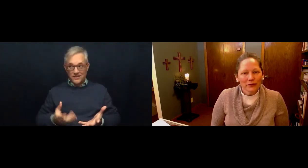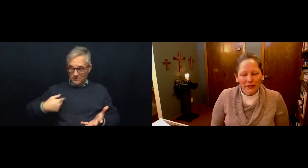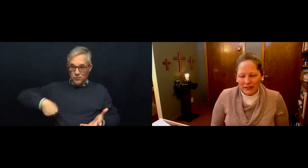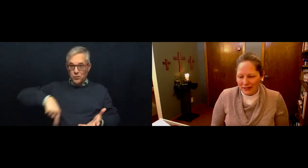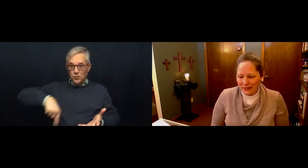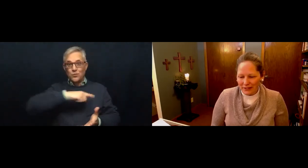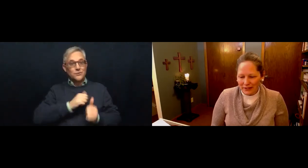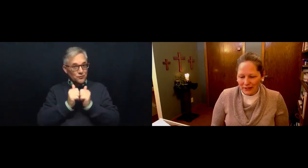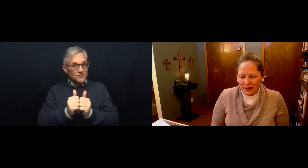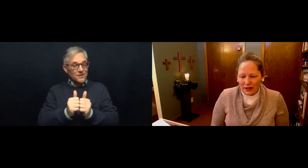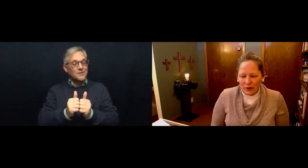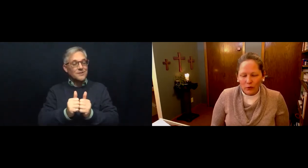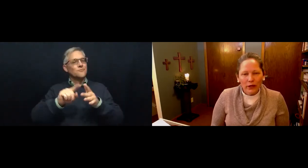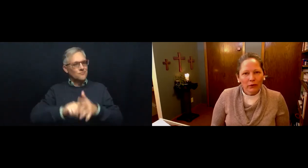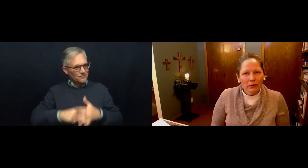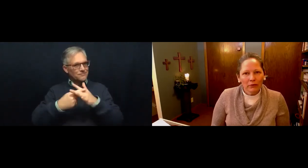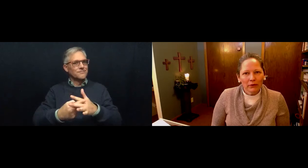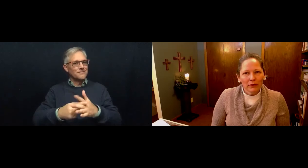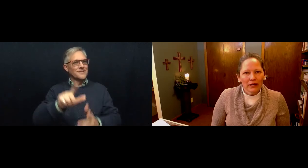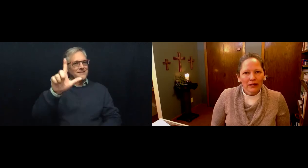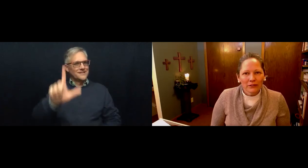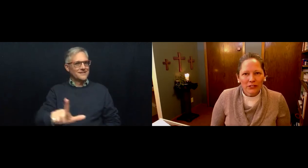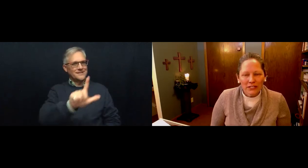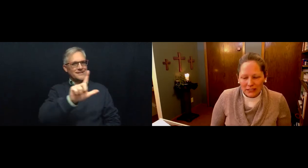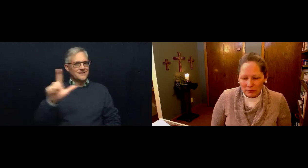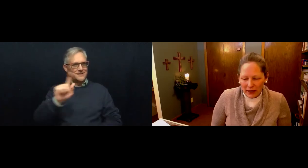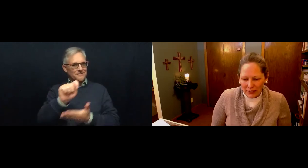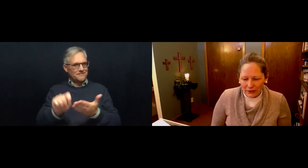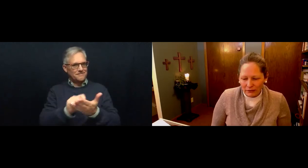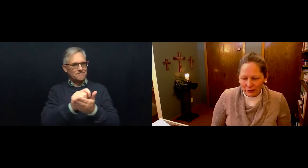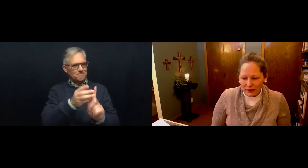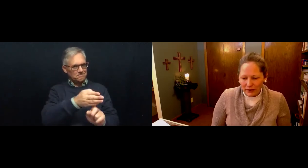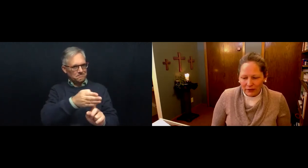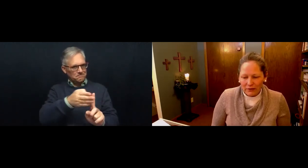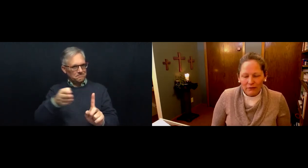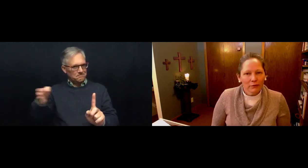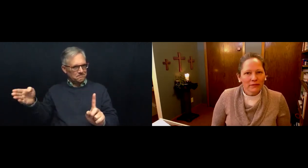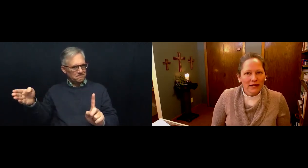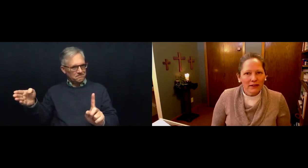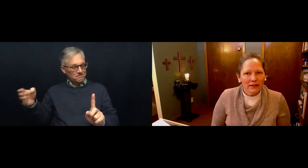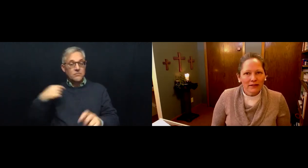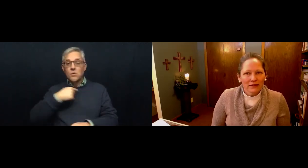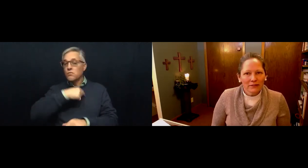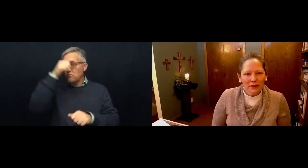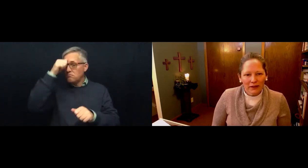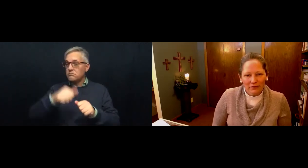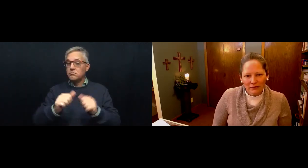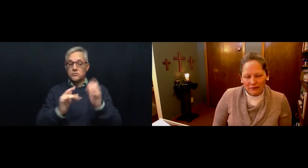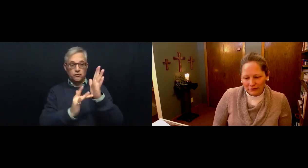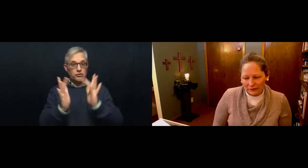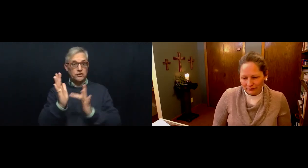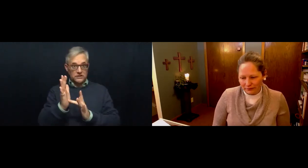And during this season, we remember Jesus' Passover from death to